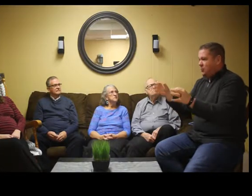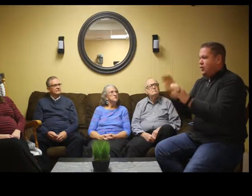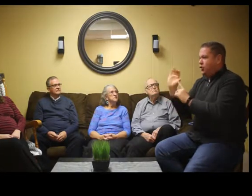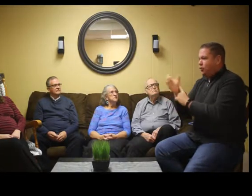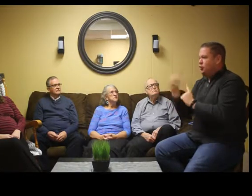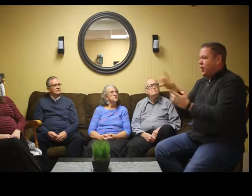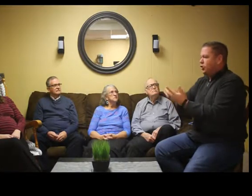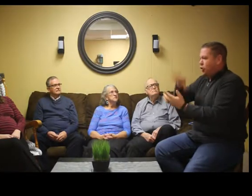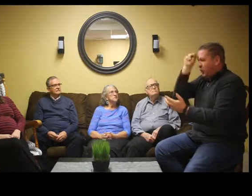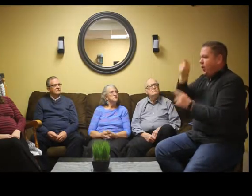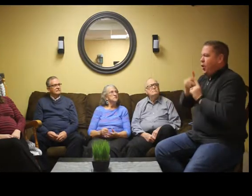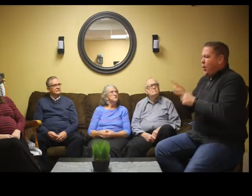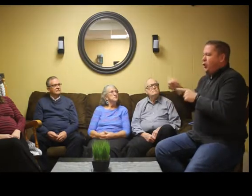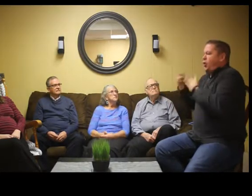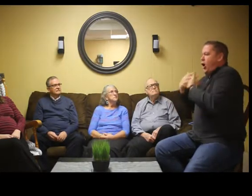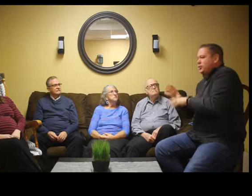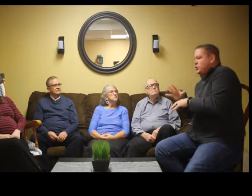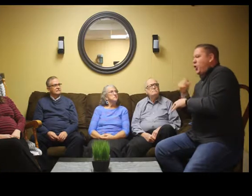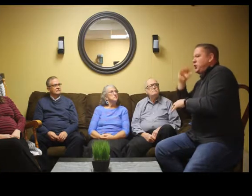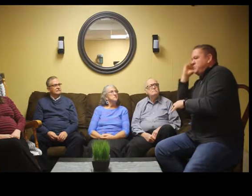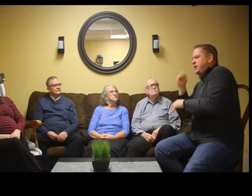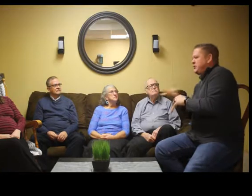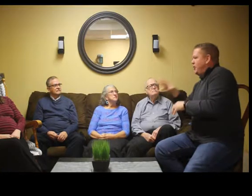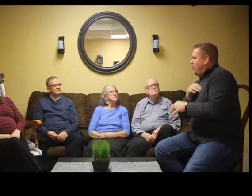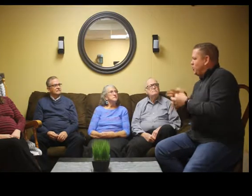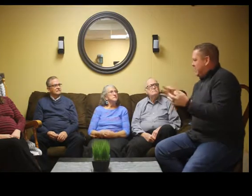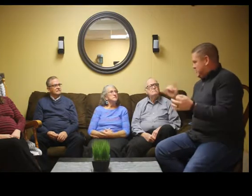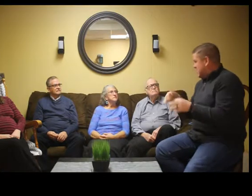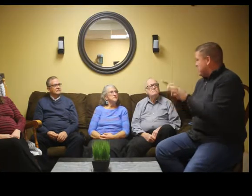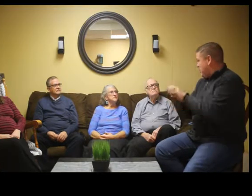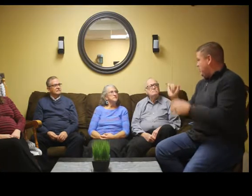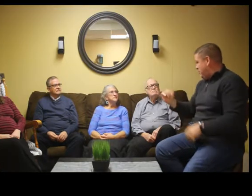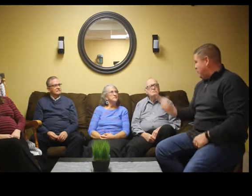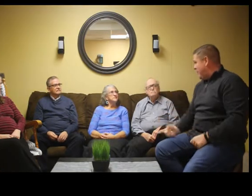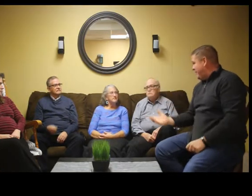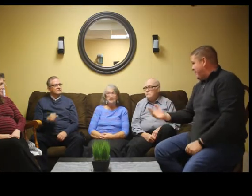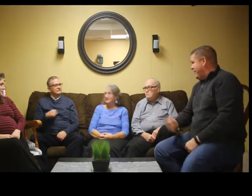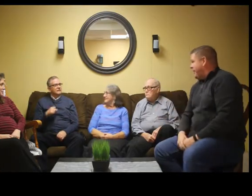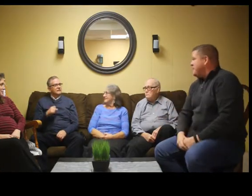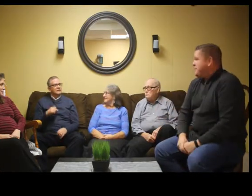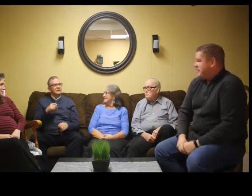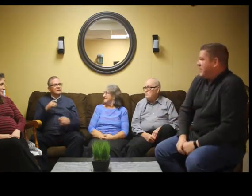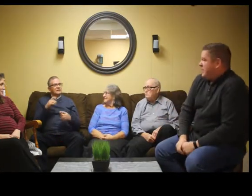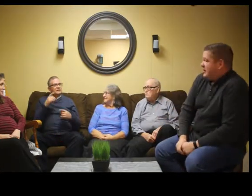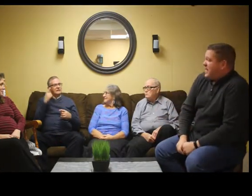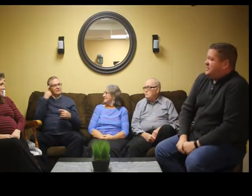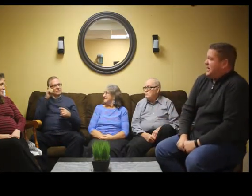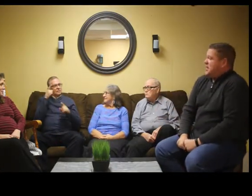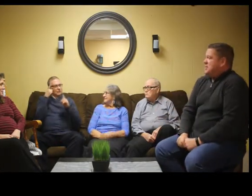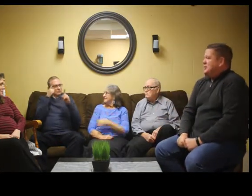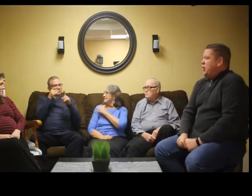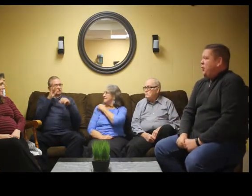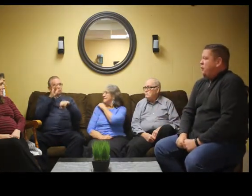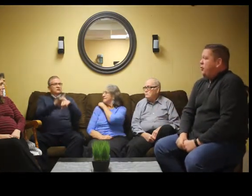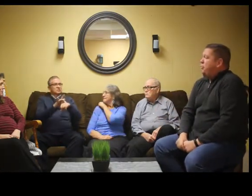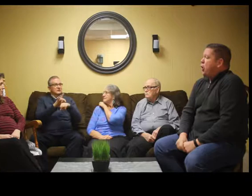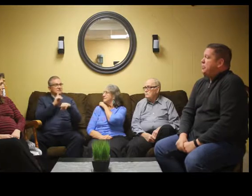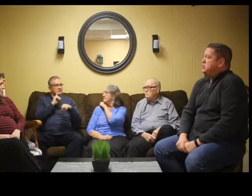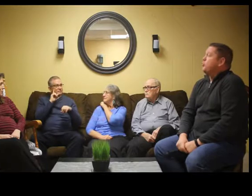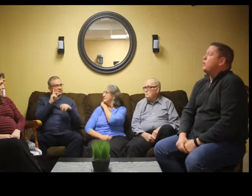and culture while you learn it, while you also are experiencing your own language? That's important too, right? Yes, it is. You know, for the purpose of